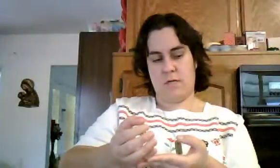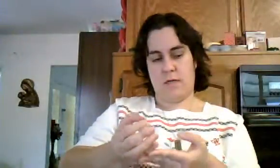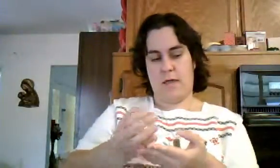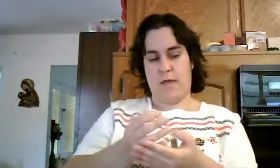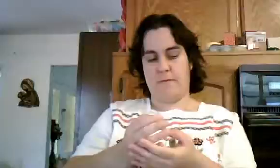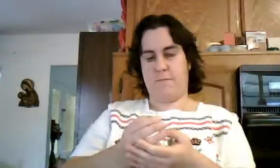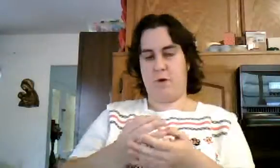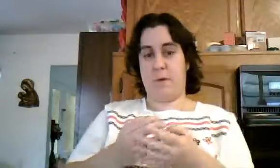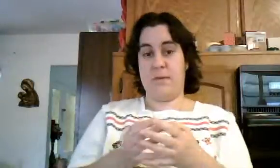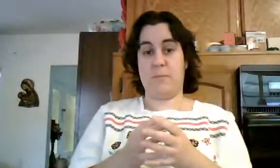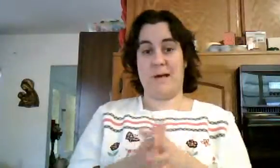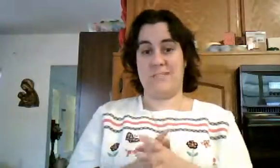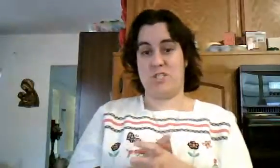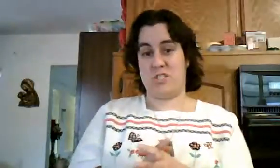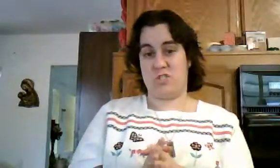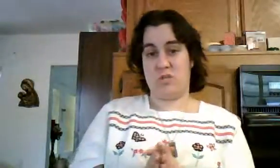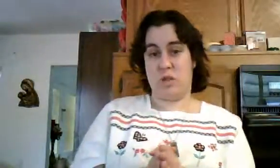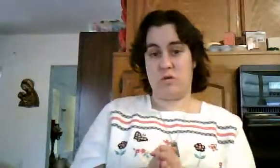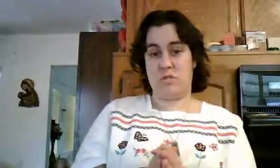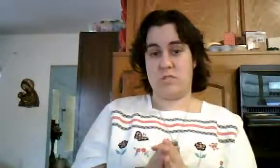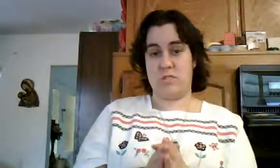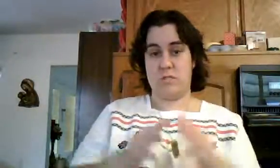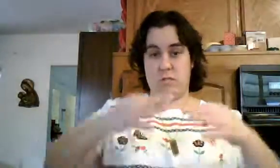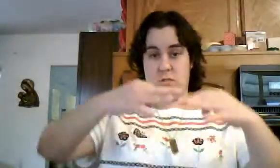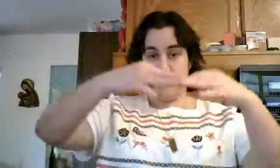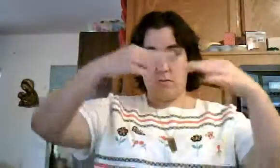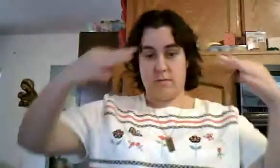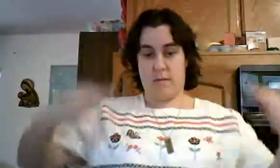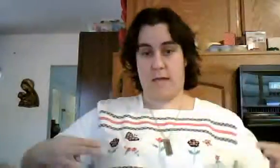And for a big pile such as dirty clothes. That.